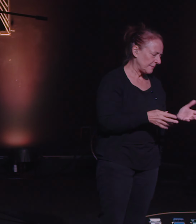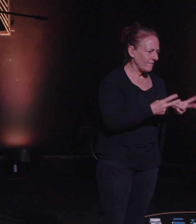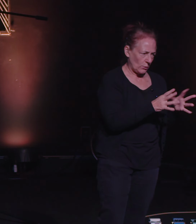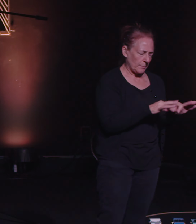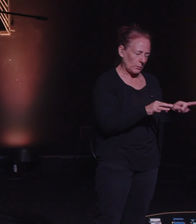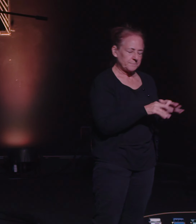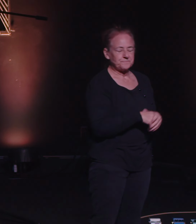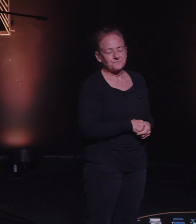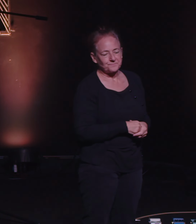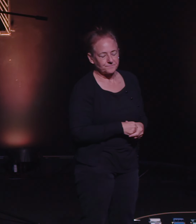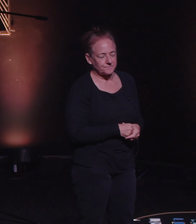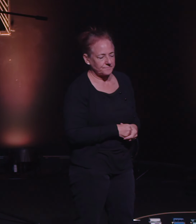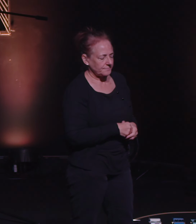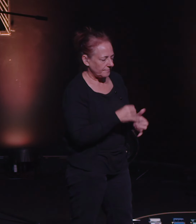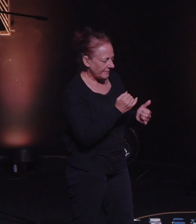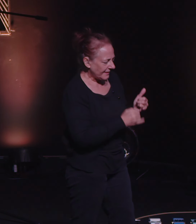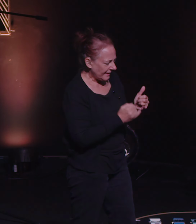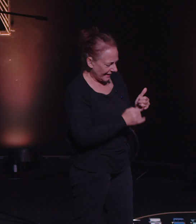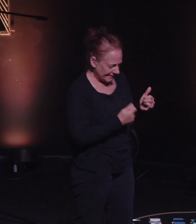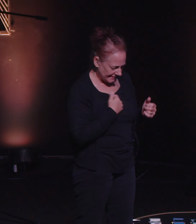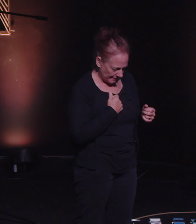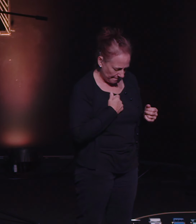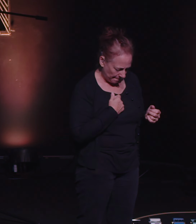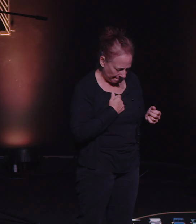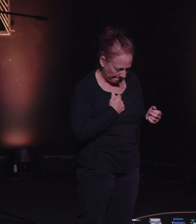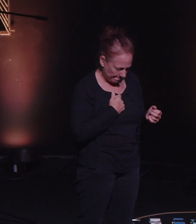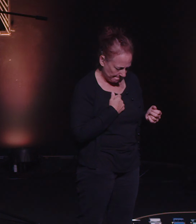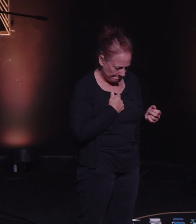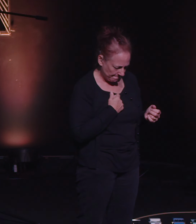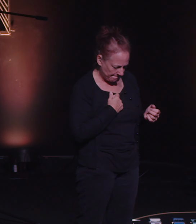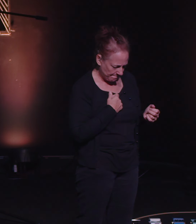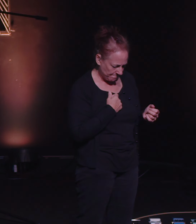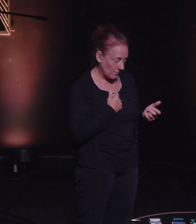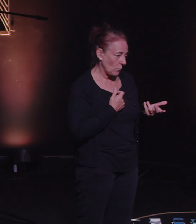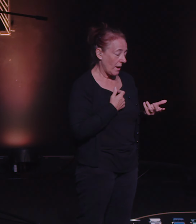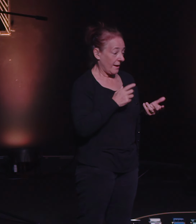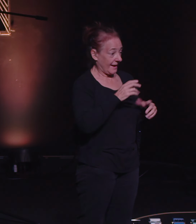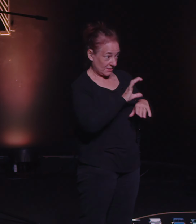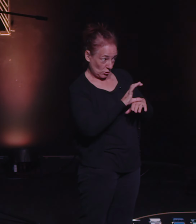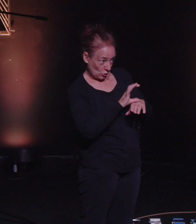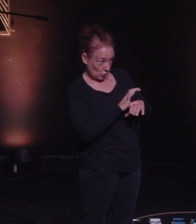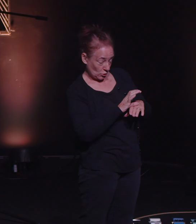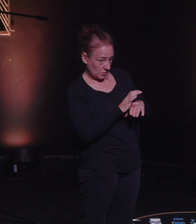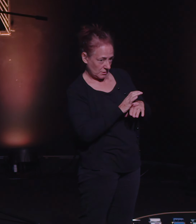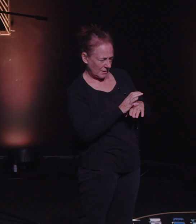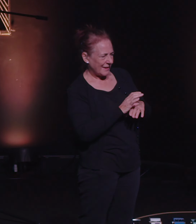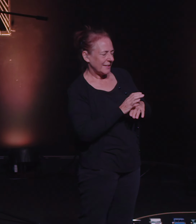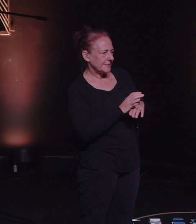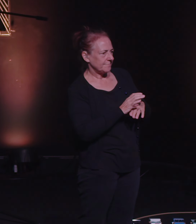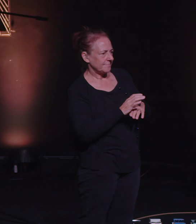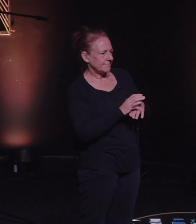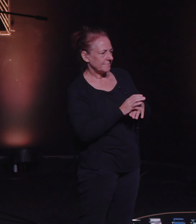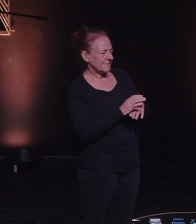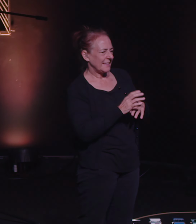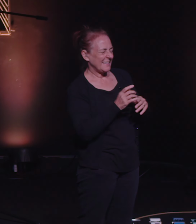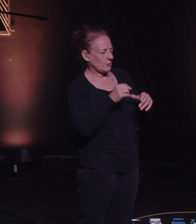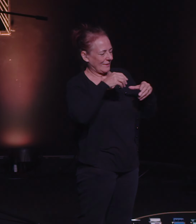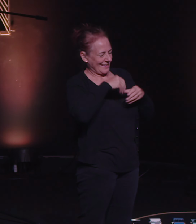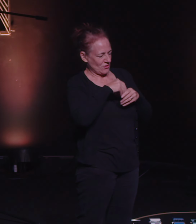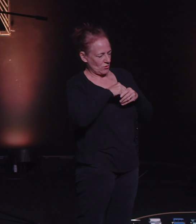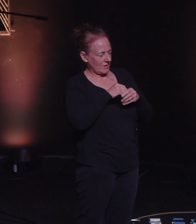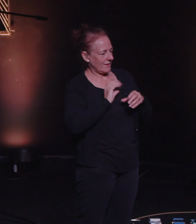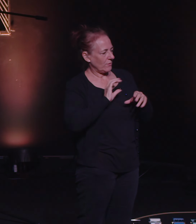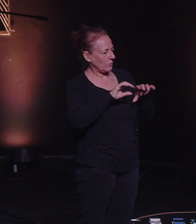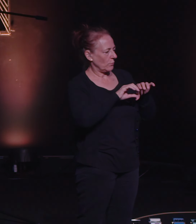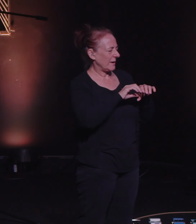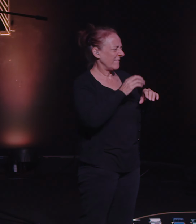important. Lastly, on what we're going to do as a church, other than these are kind of just little internal things that we're doing, is our